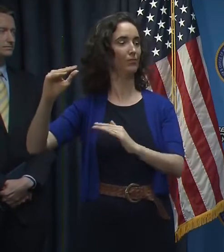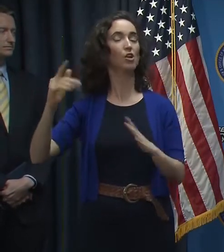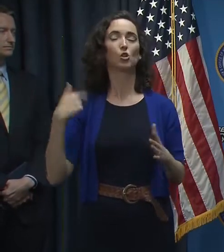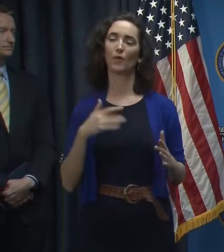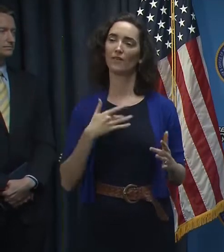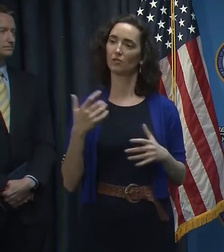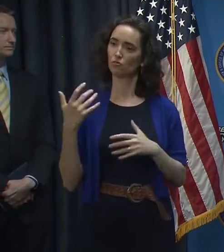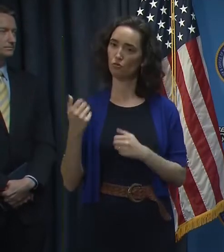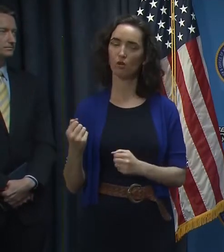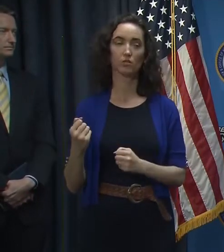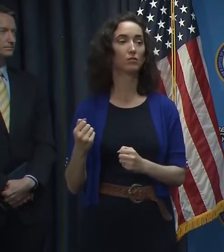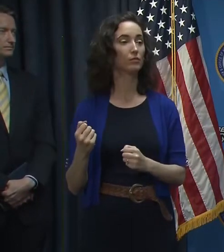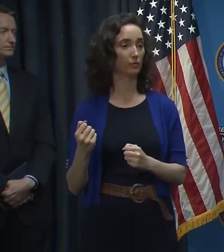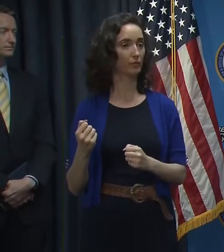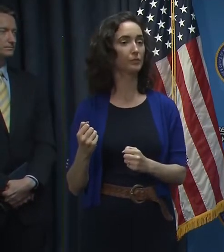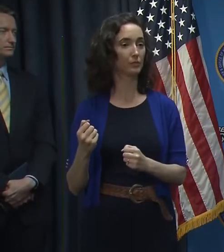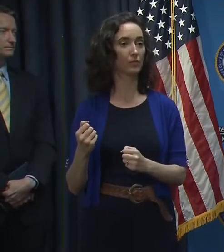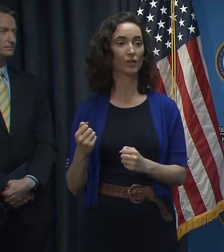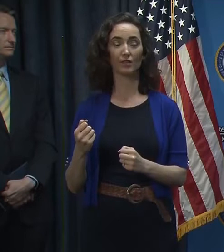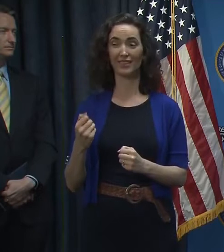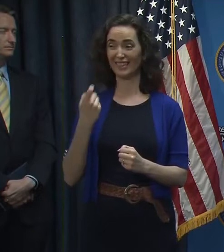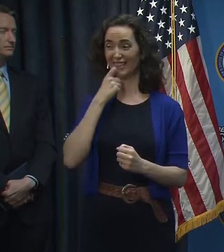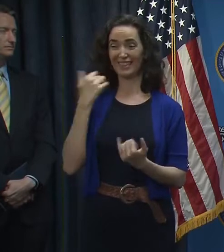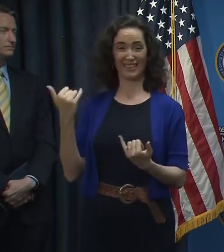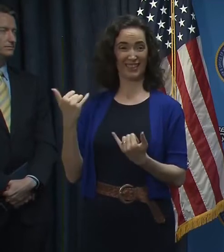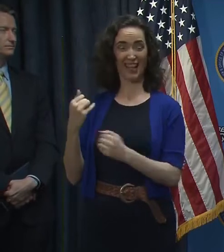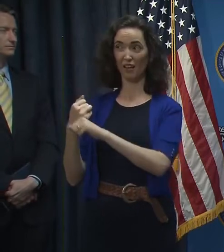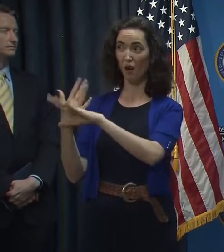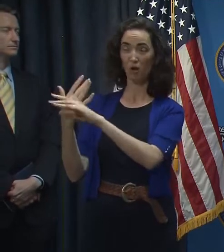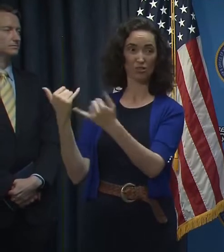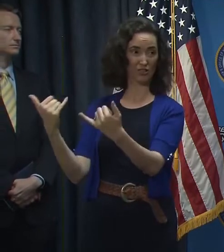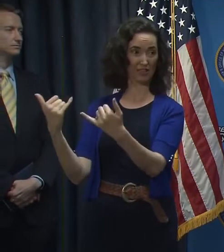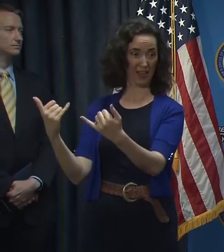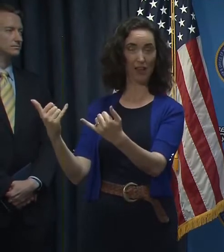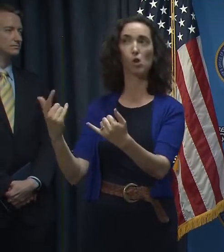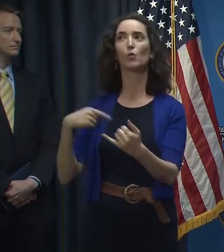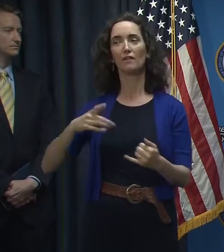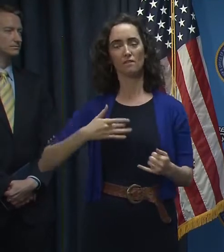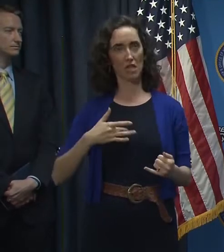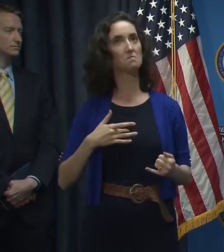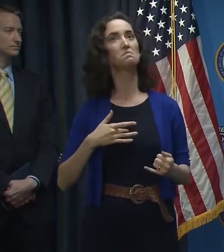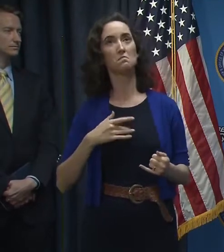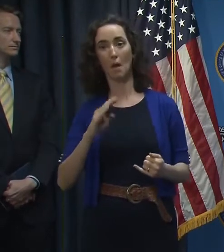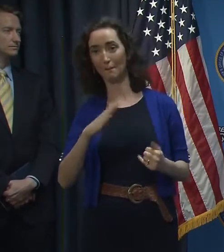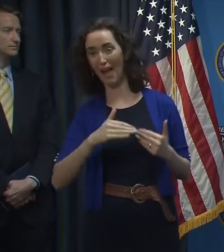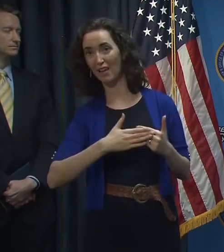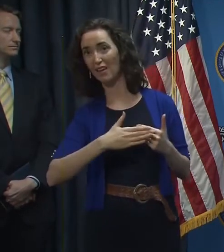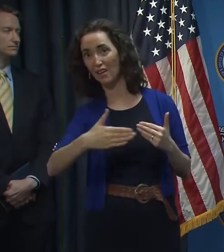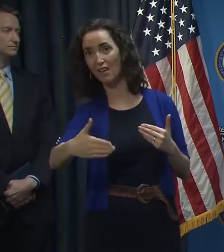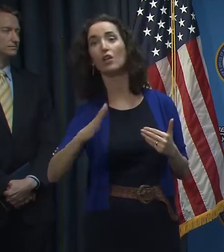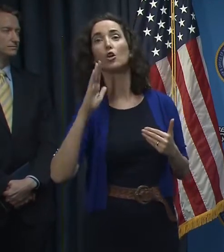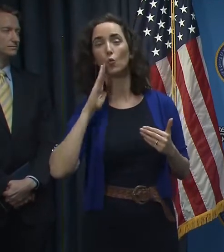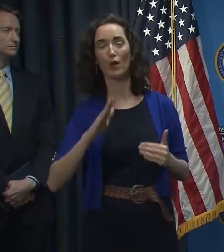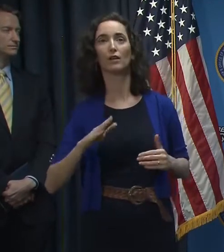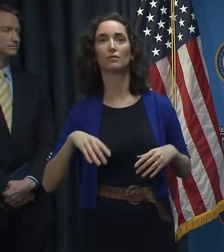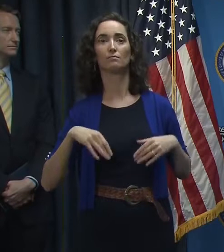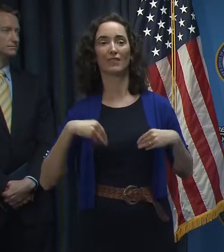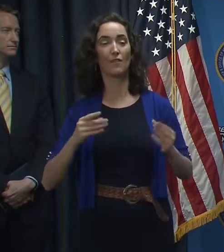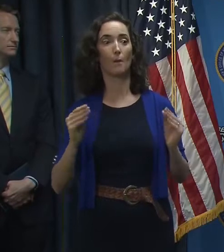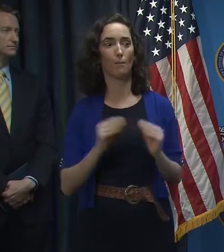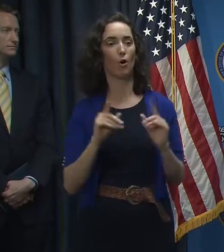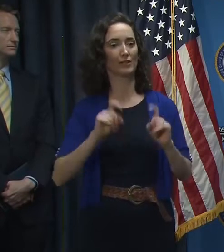confident, especially since that call happened today, that in the month of May we are going to see a continued surge in our testing